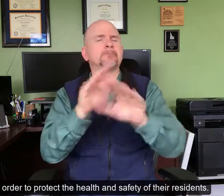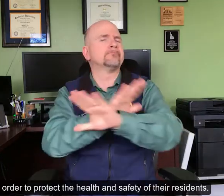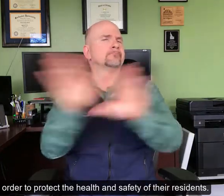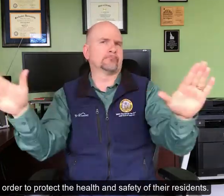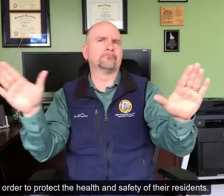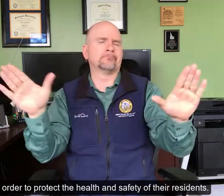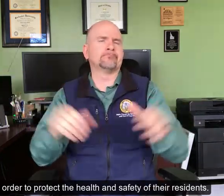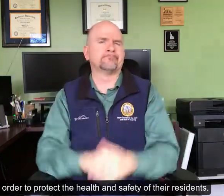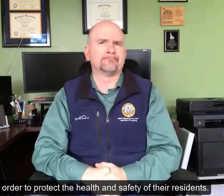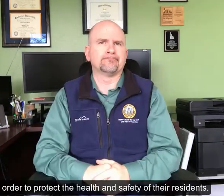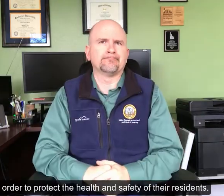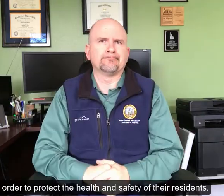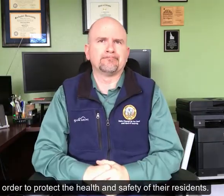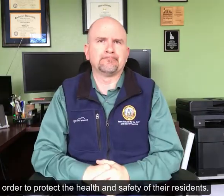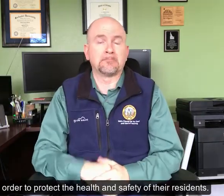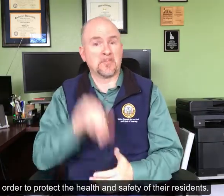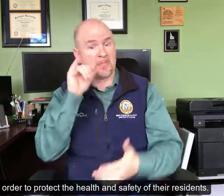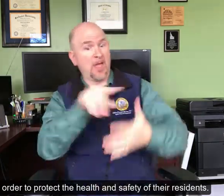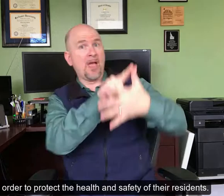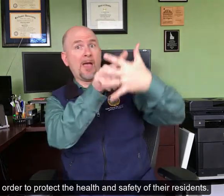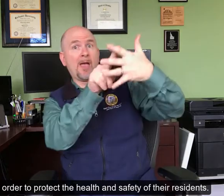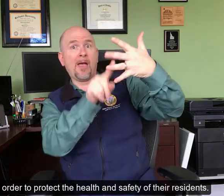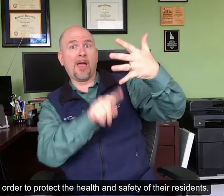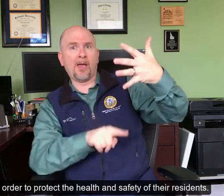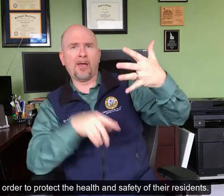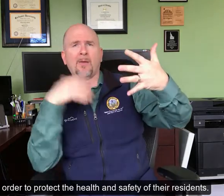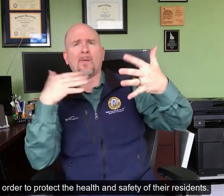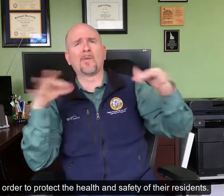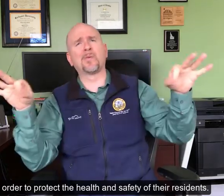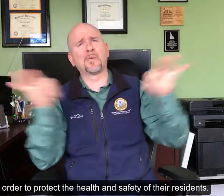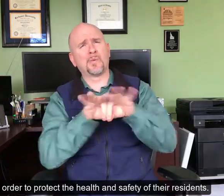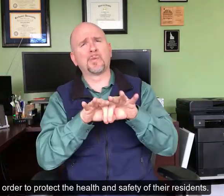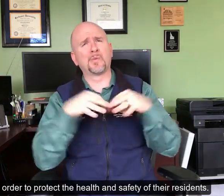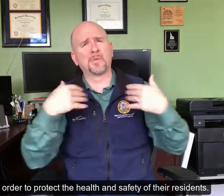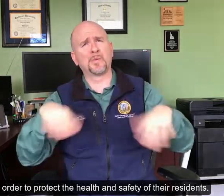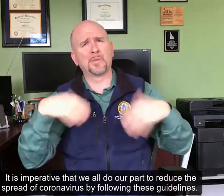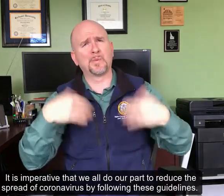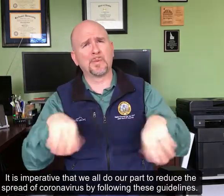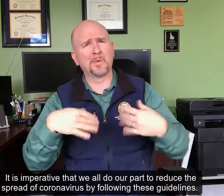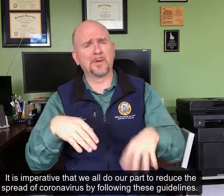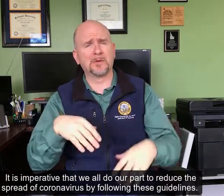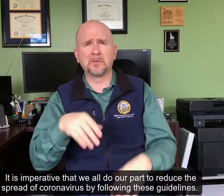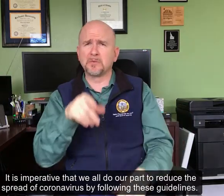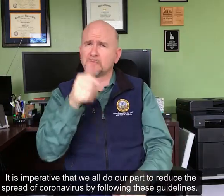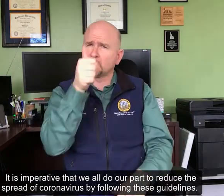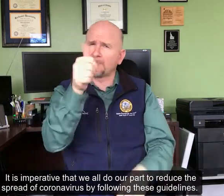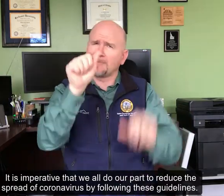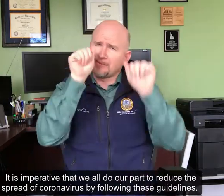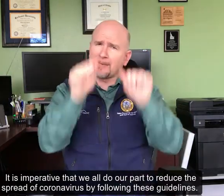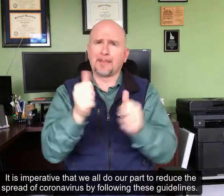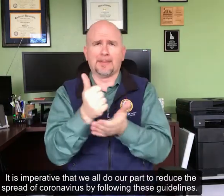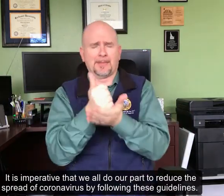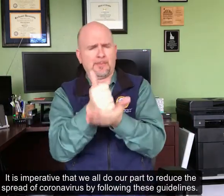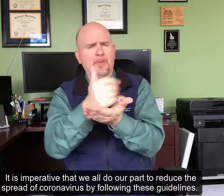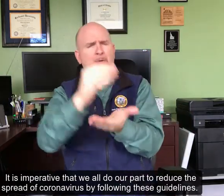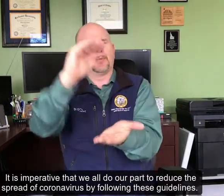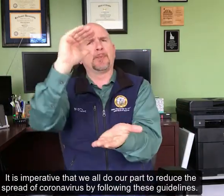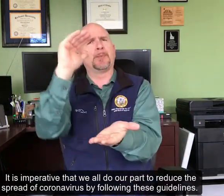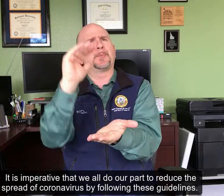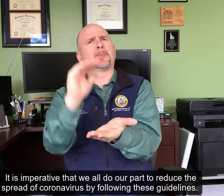order to protect the health and safety of their residents. It is imperative that we all do our part to reduce the